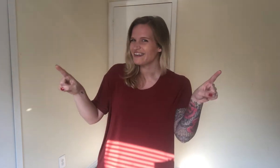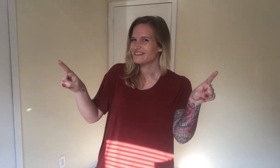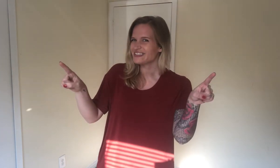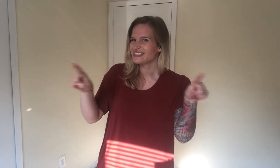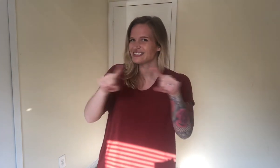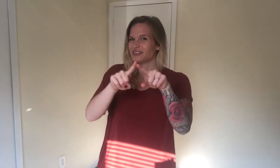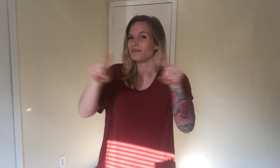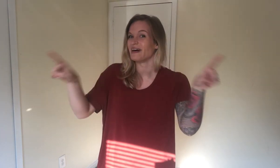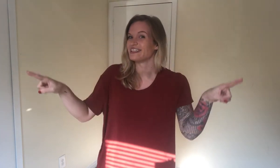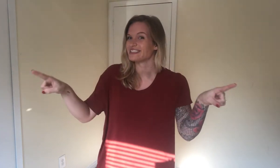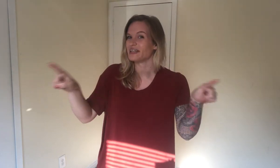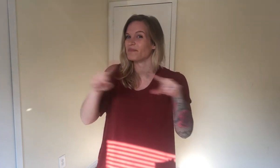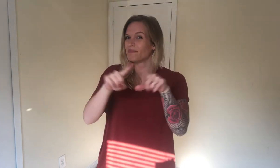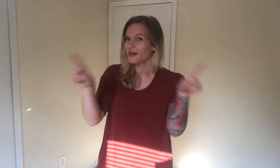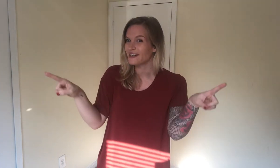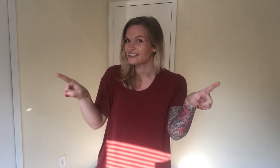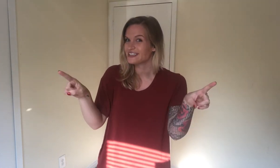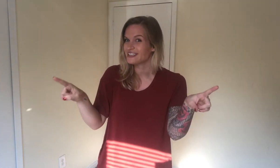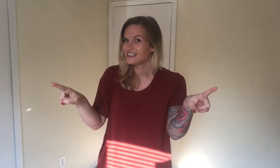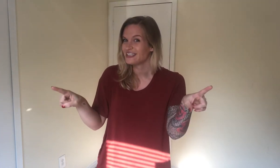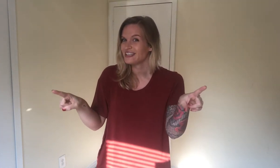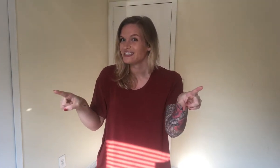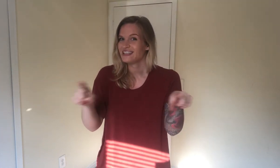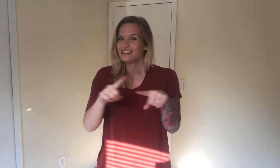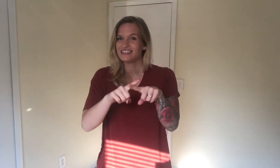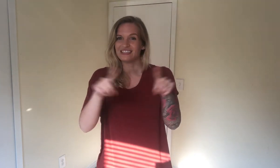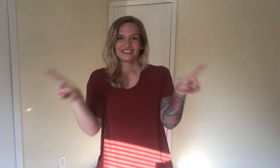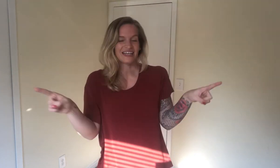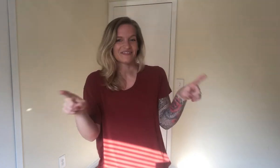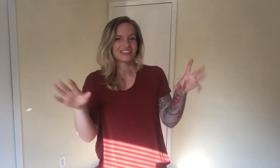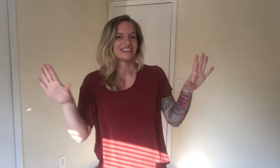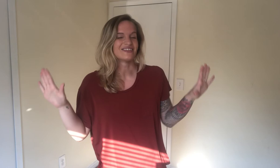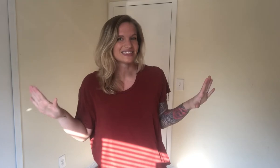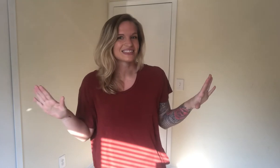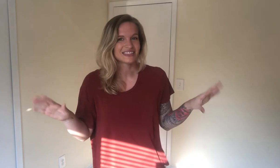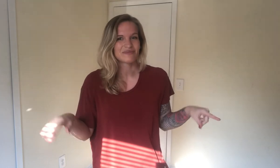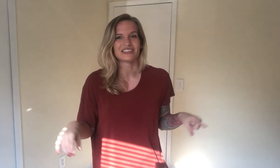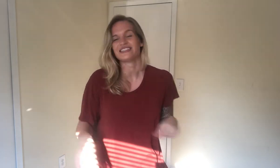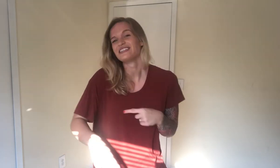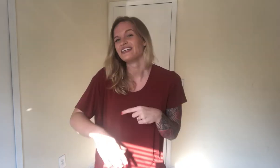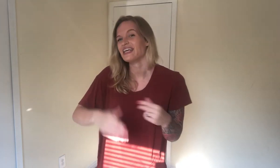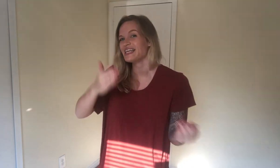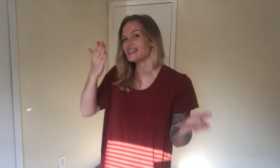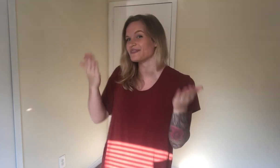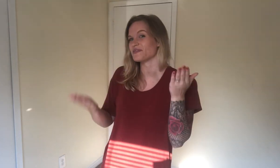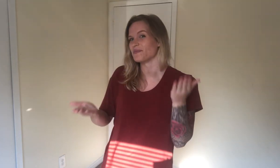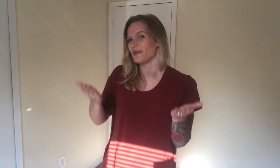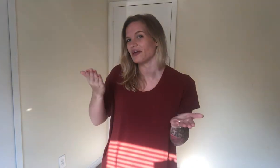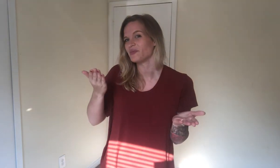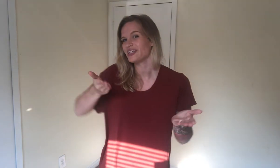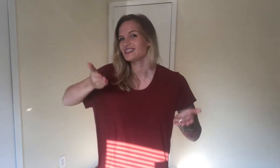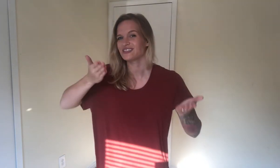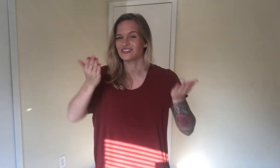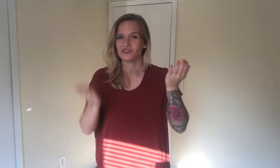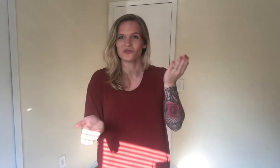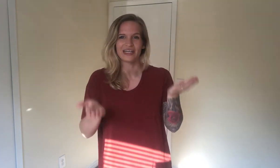Except, so I decided, but, except, the only exception is for maybe, so she's weighing